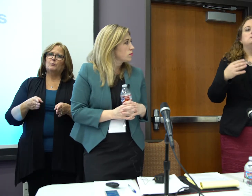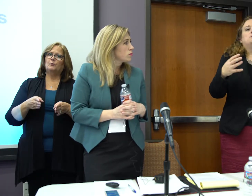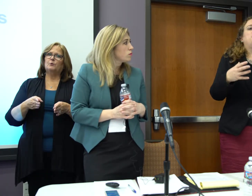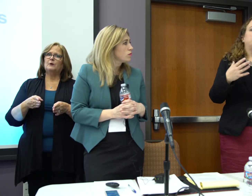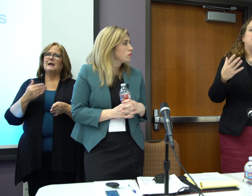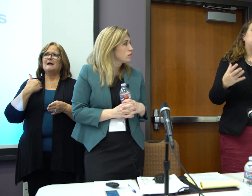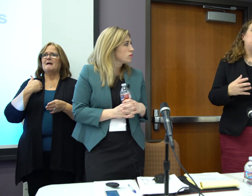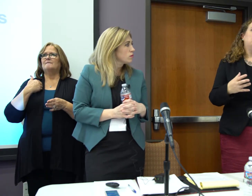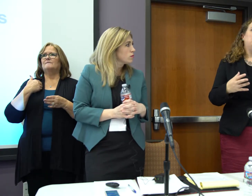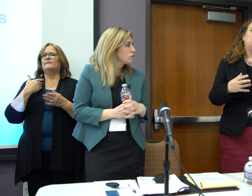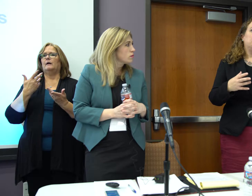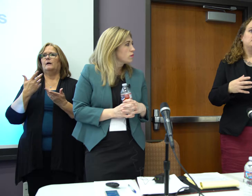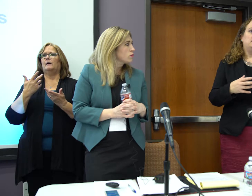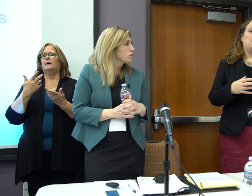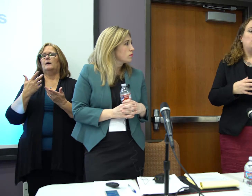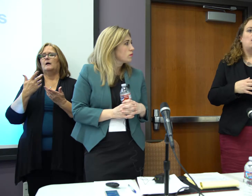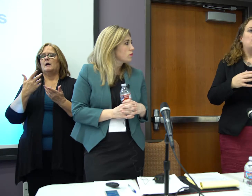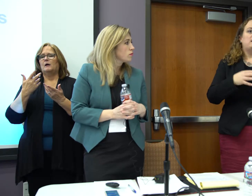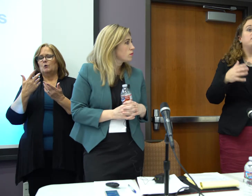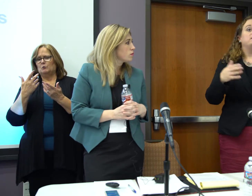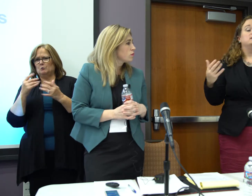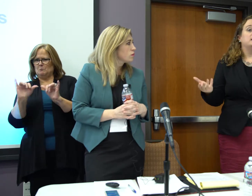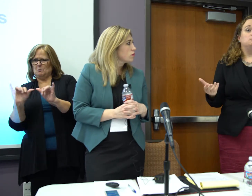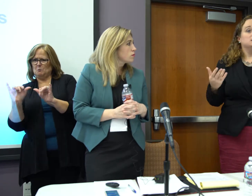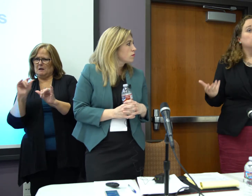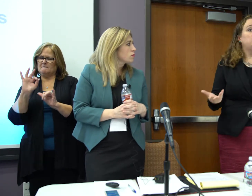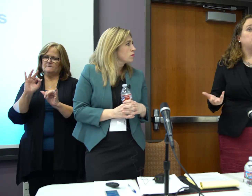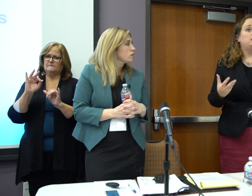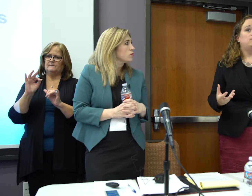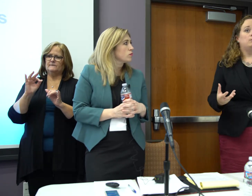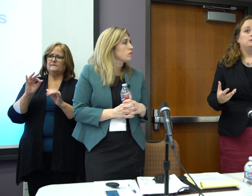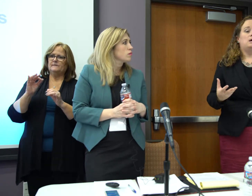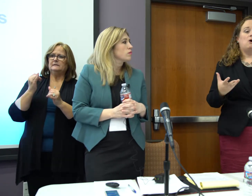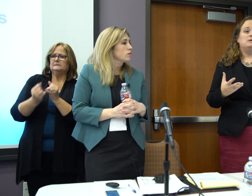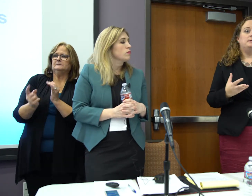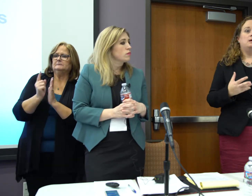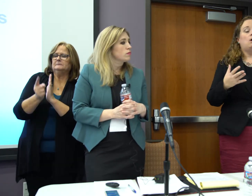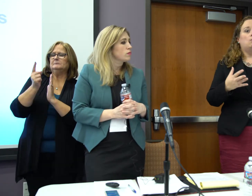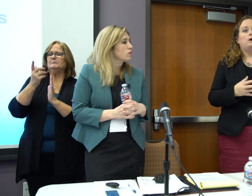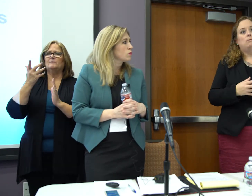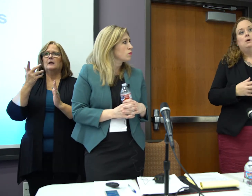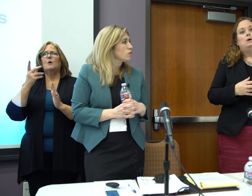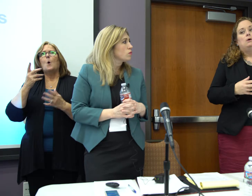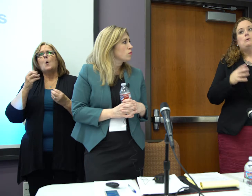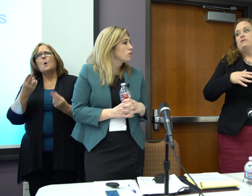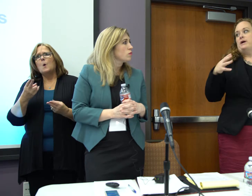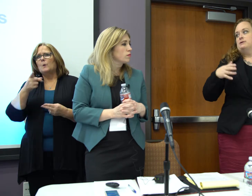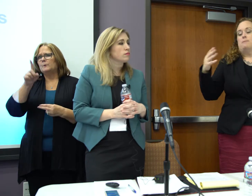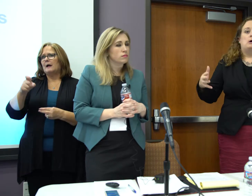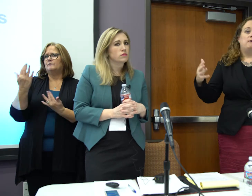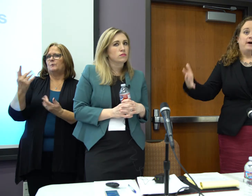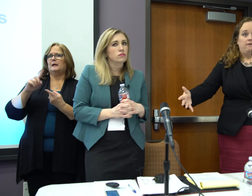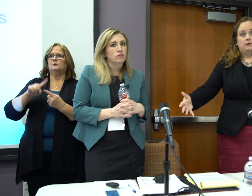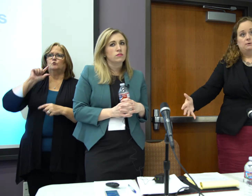there is a degree of like kind of spontaneity that a person can not always have everything scheduled. That's really, really important, to not always be like, oh, well, you have to wait